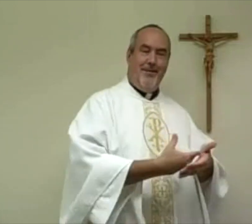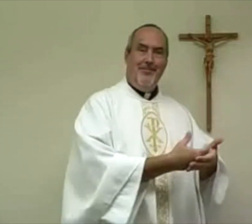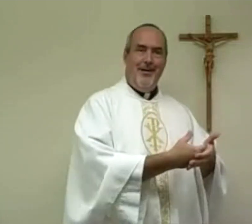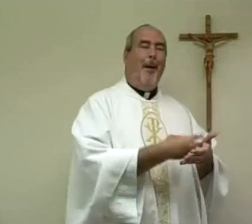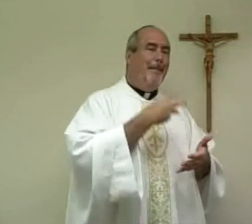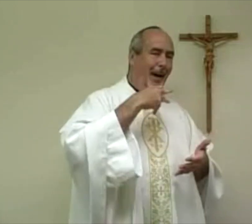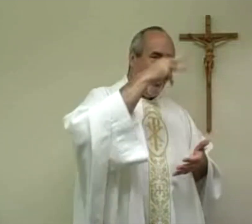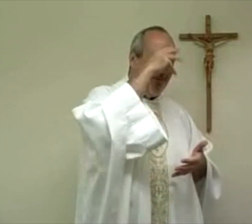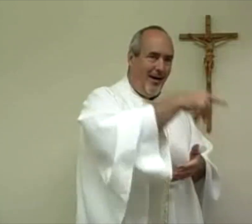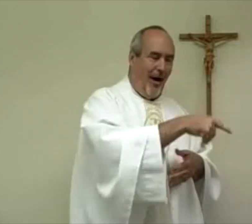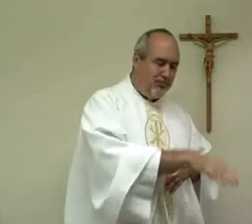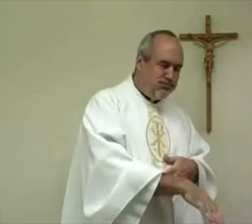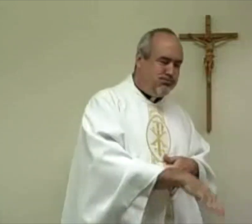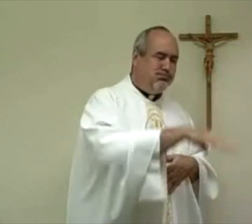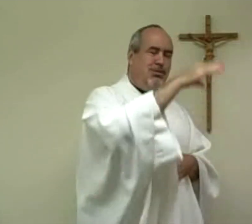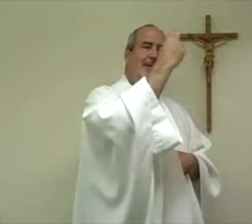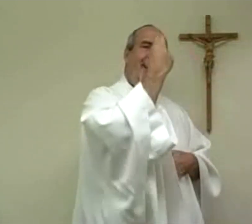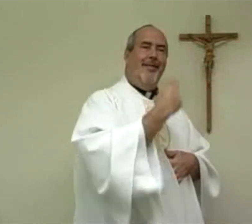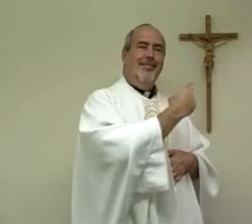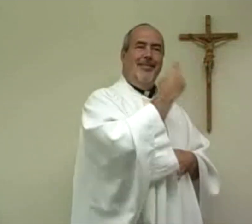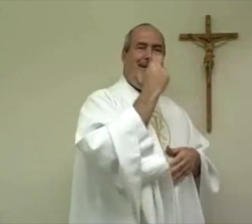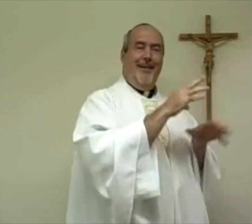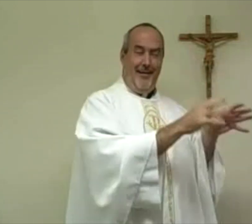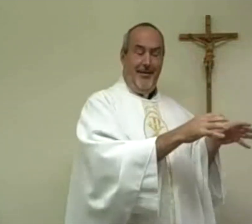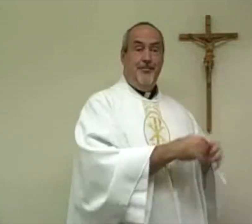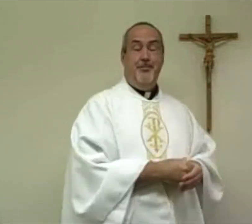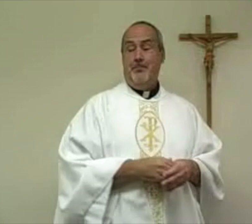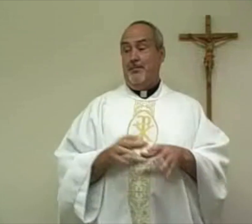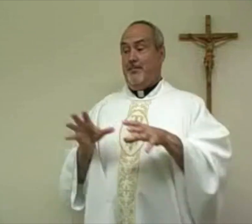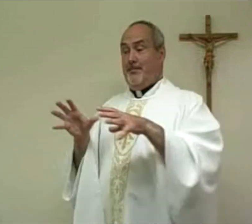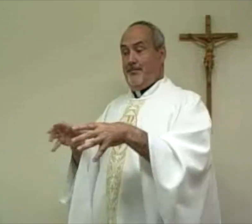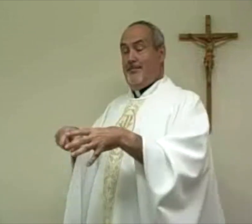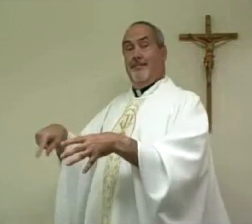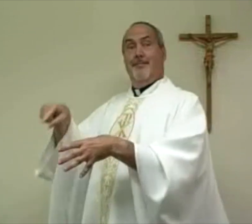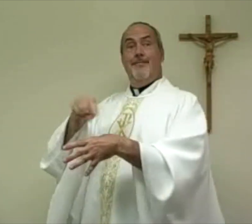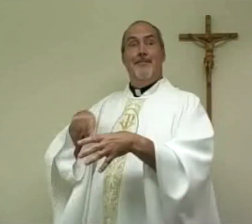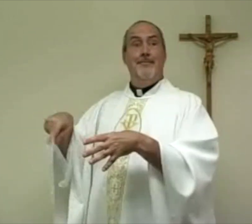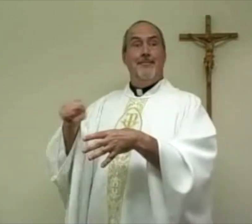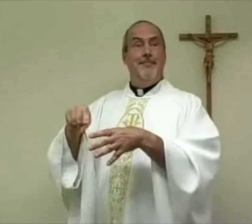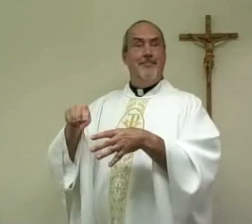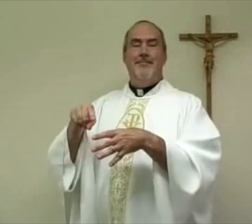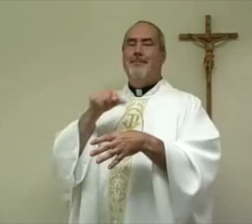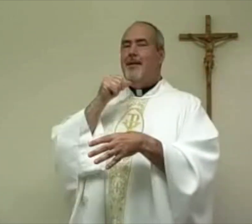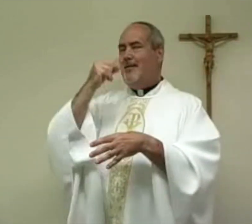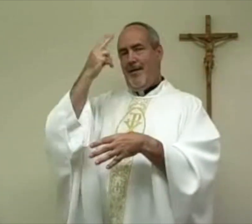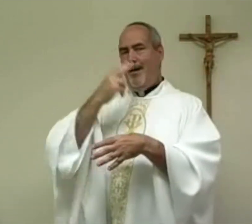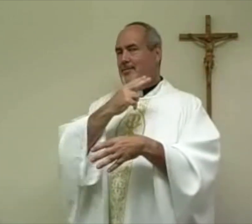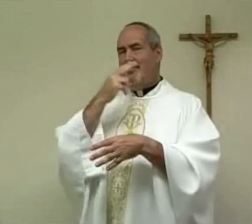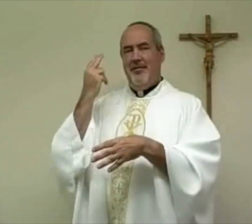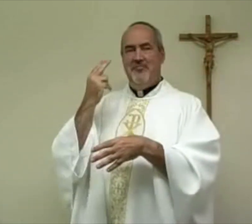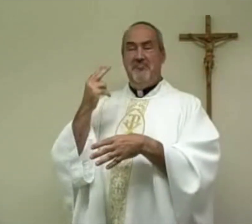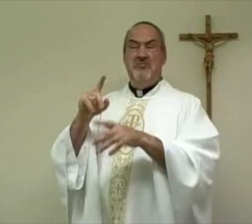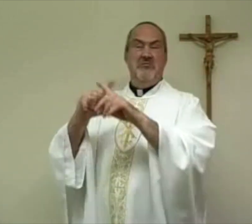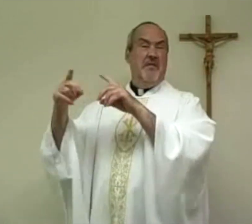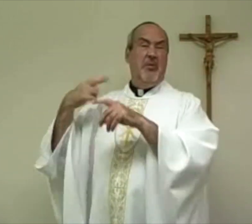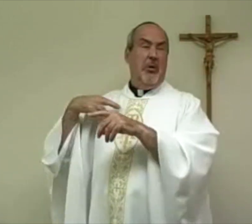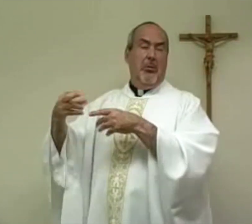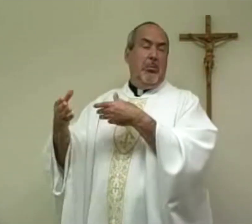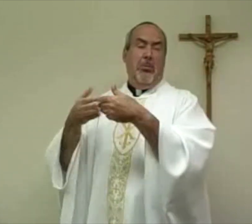we have people that are born and baptized and raised Catholic. And then we have people